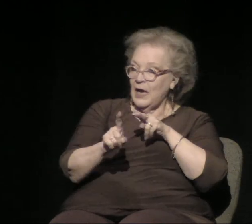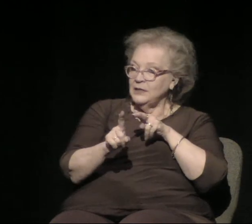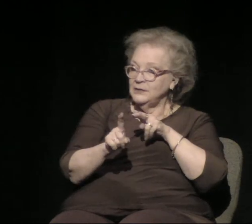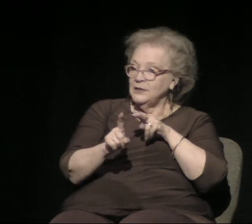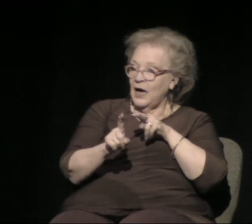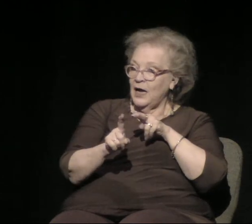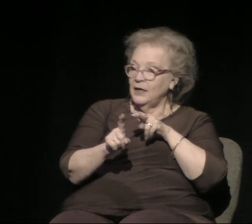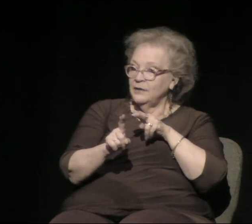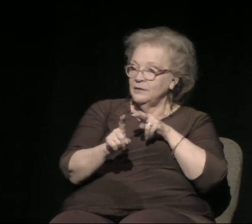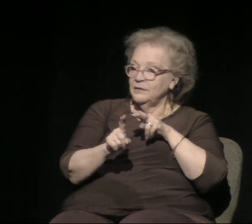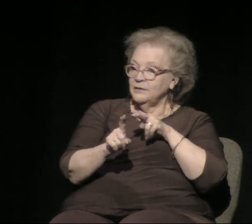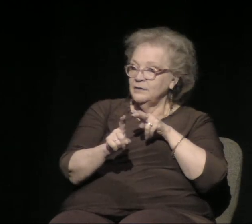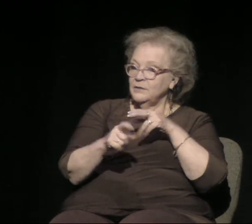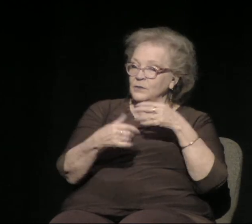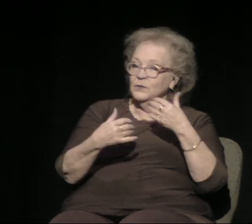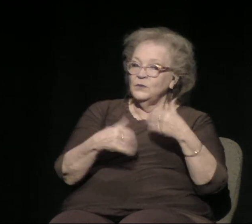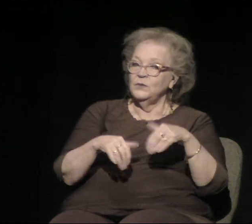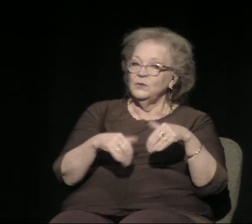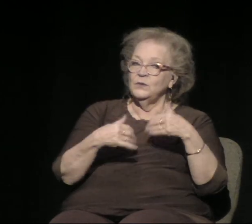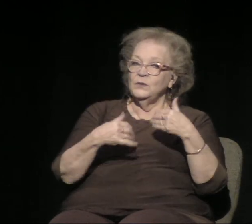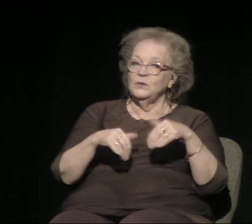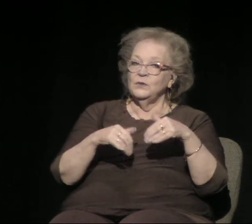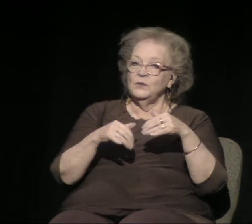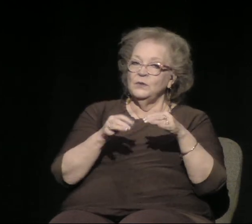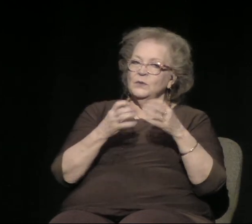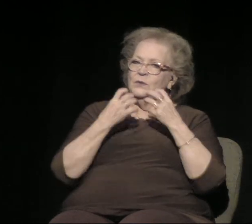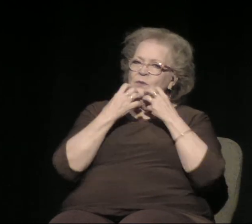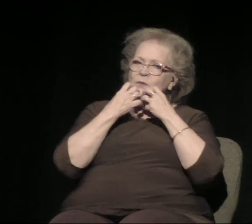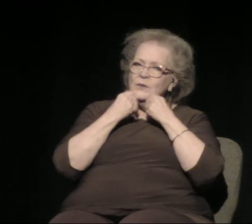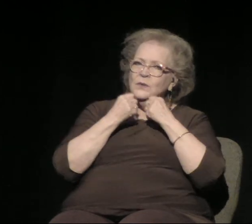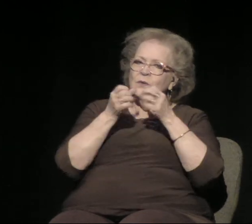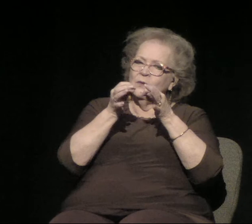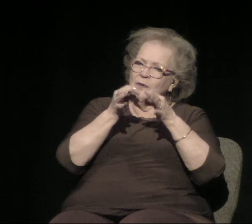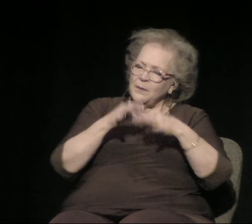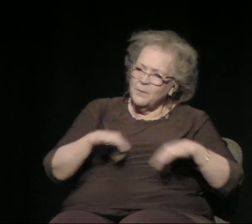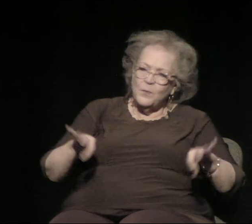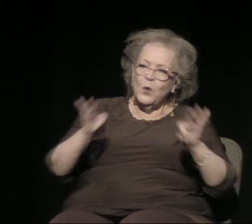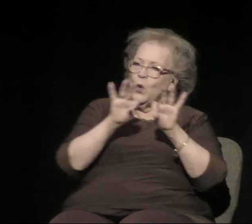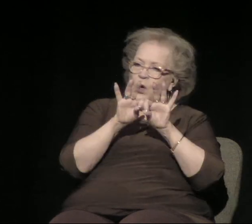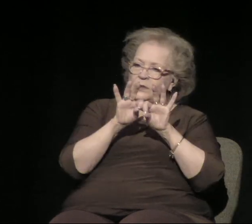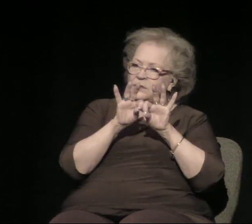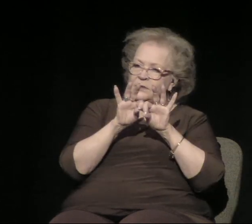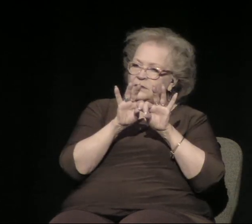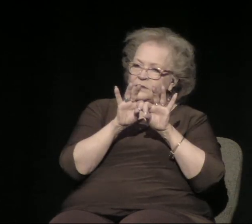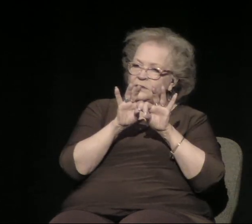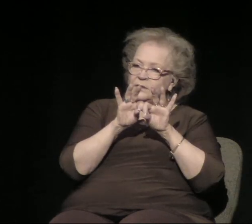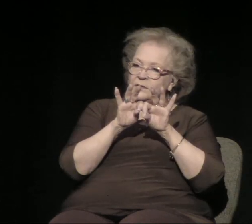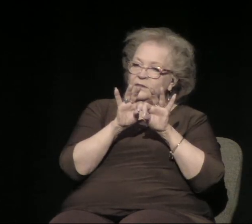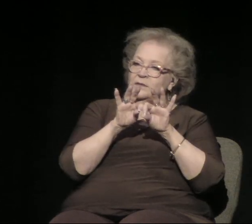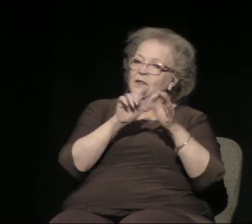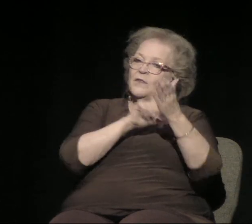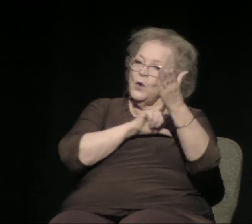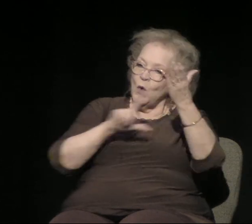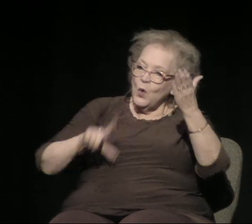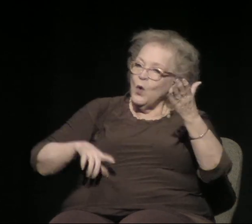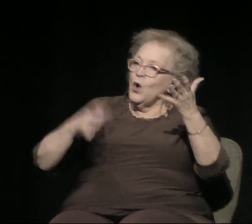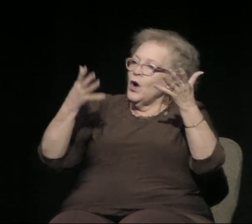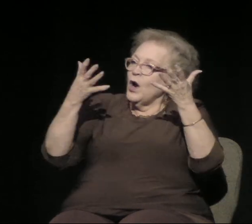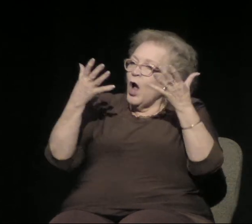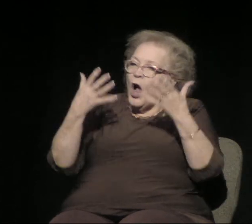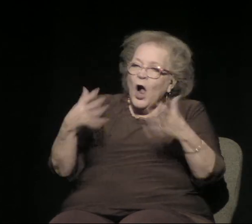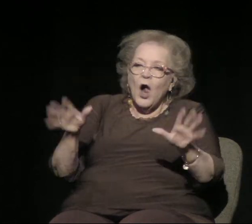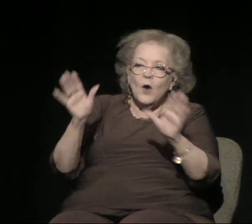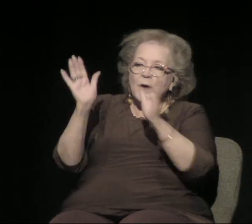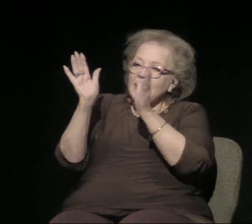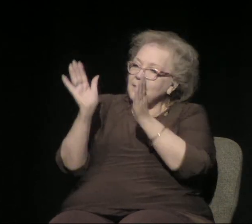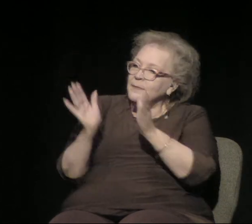Don't forget the gravity of this verse. It's saying that the Lord had plans for